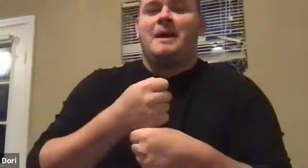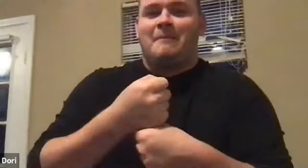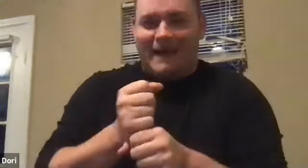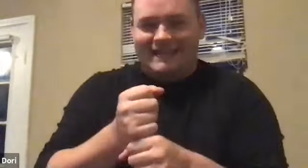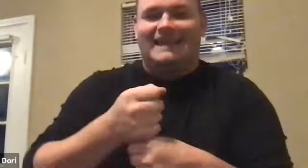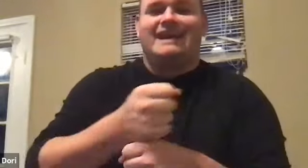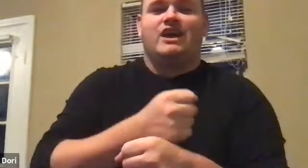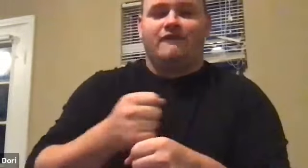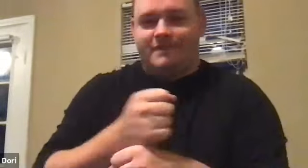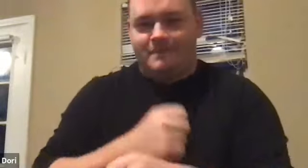Make and copy.